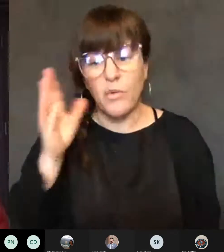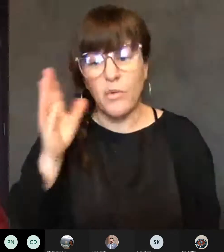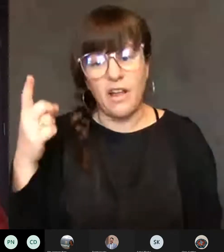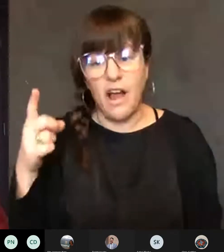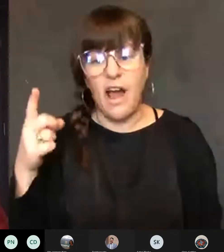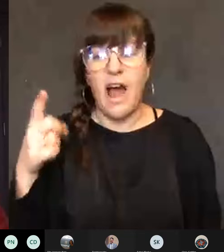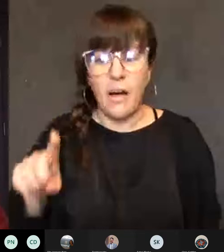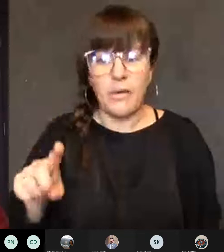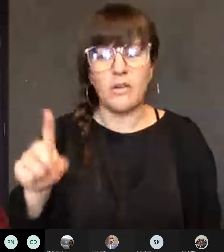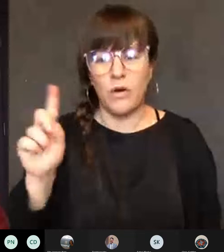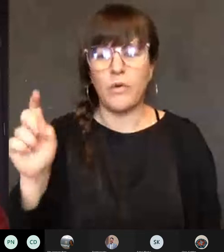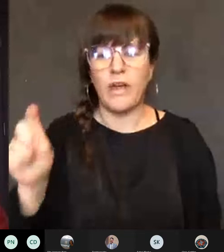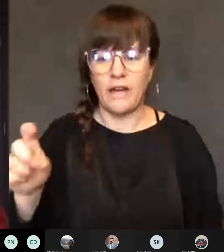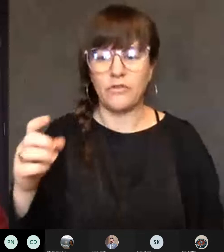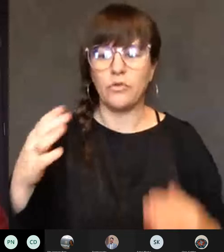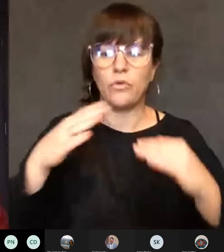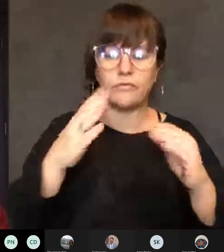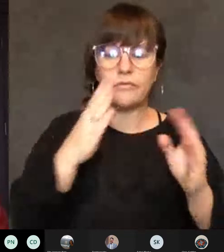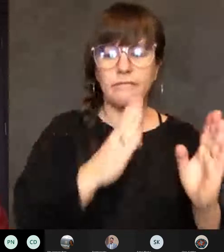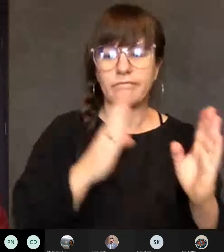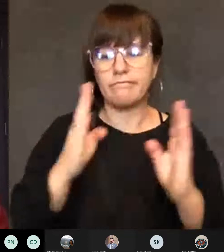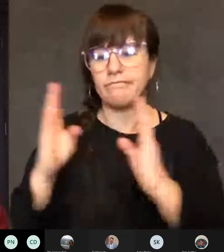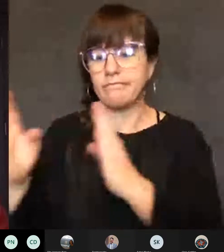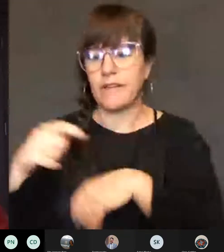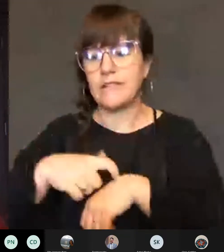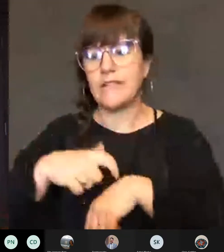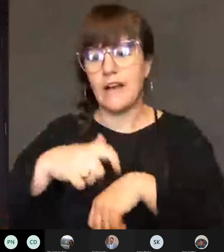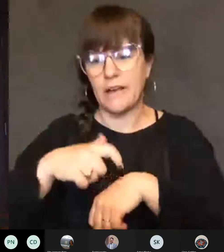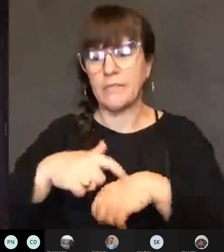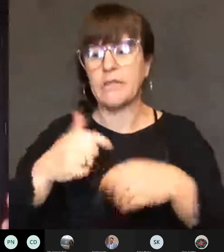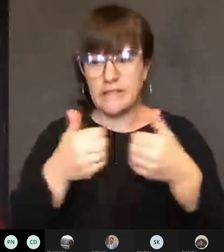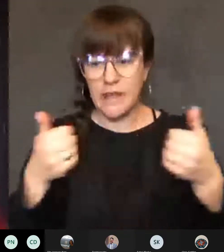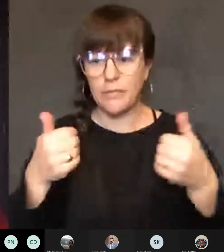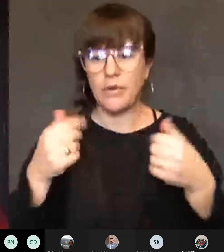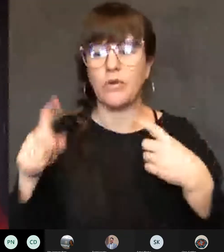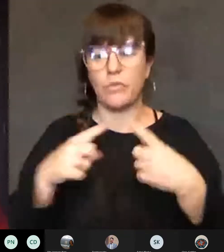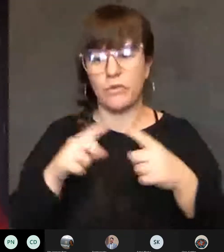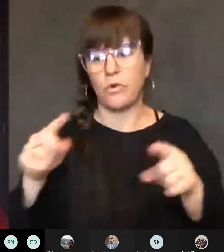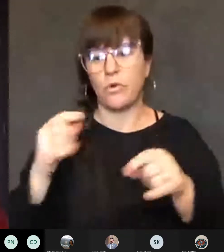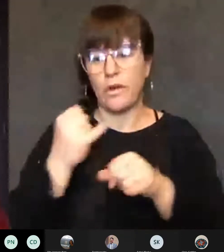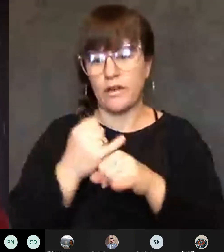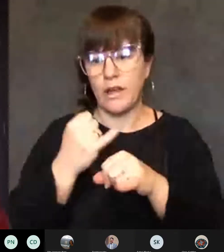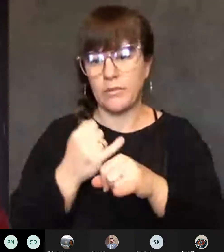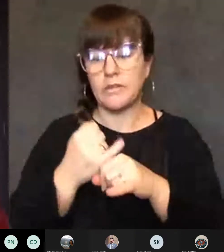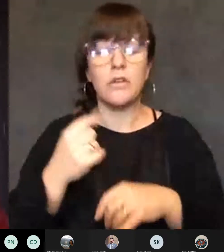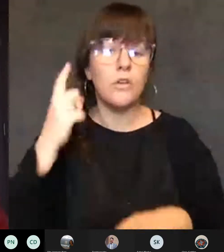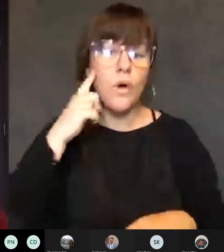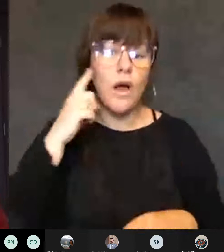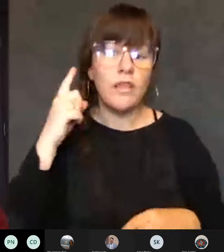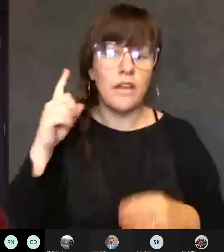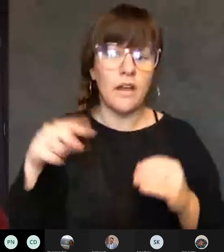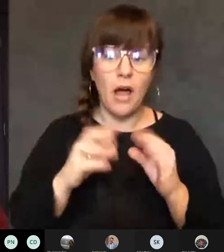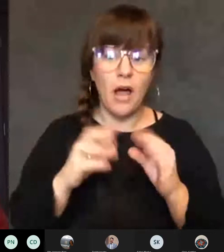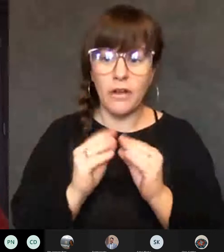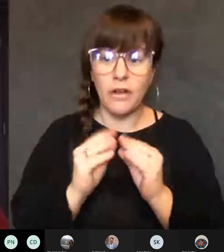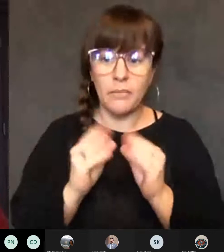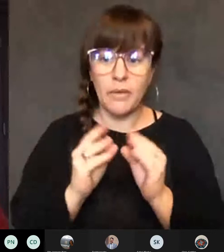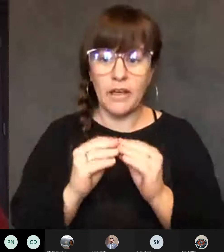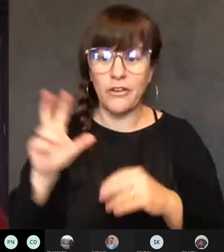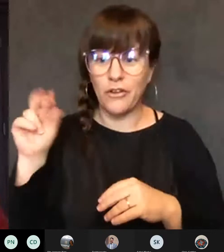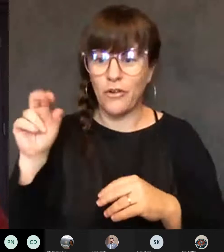think about having meetings in the conference room next to my office or something like that, and cramming